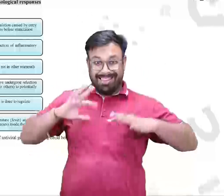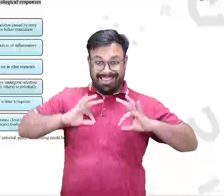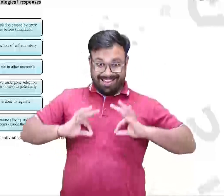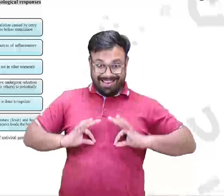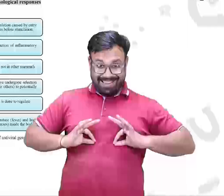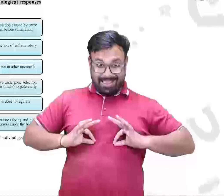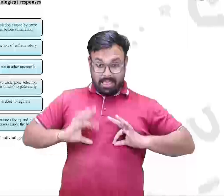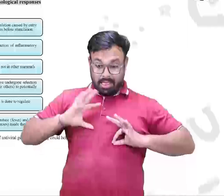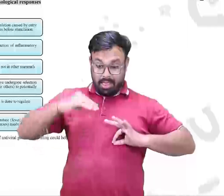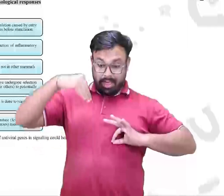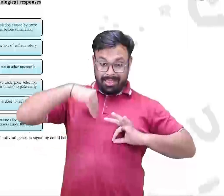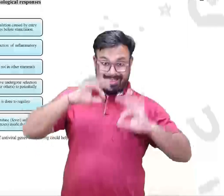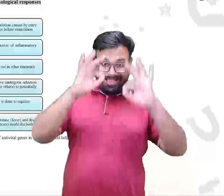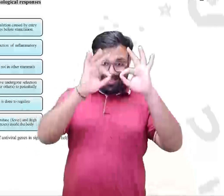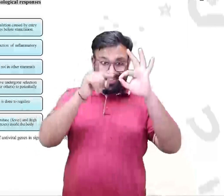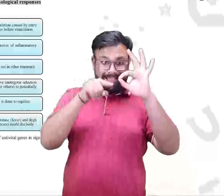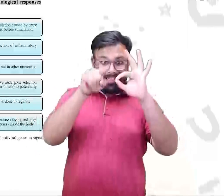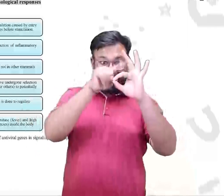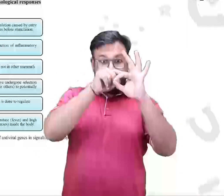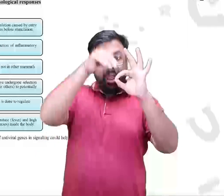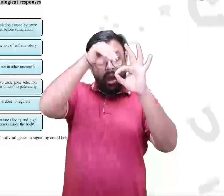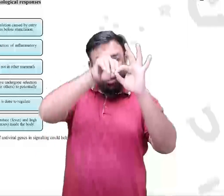inside the body.